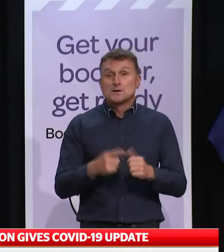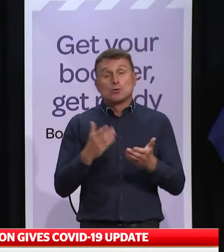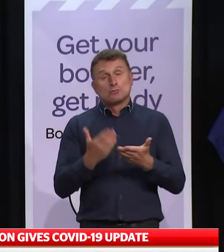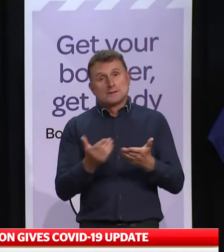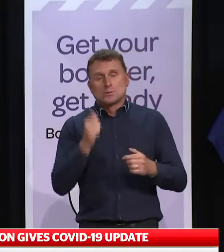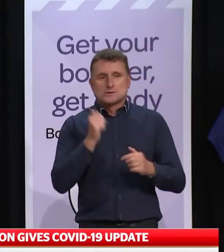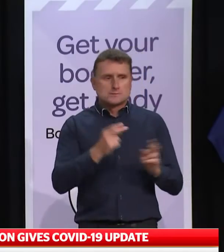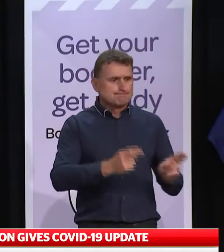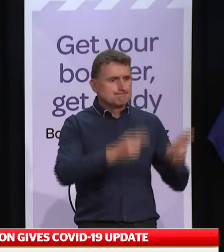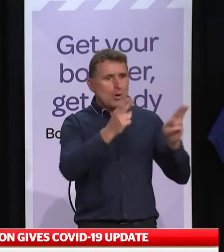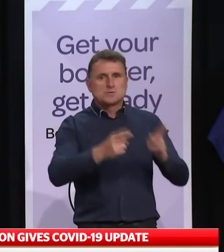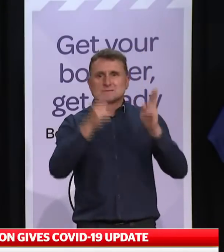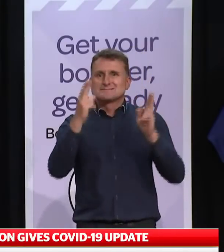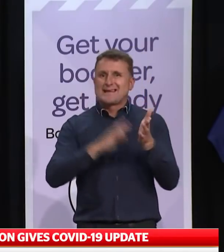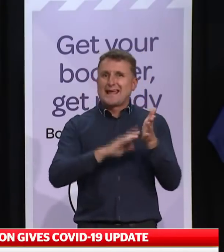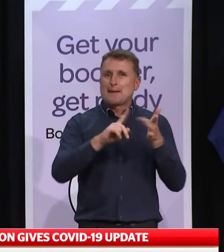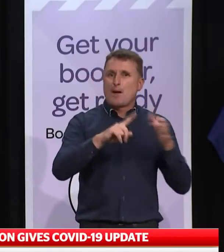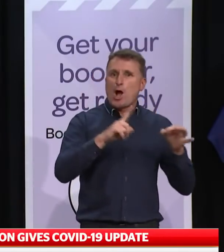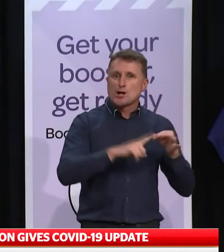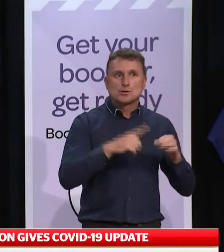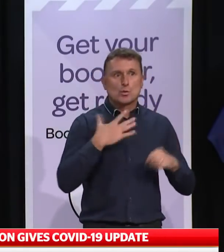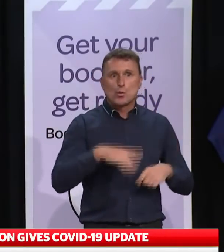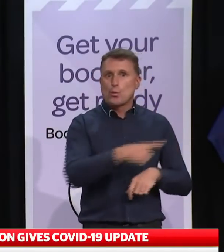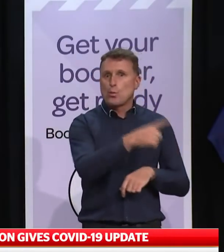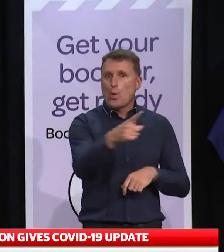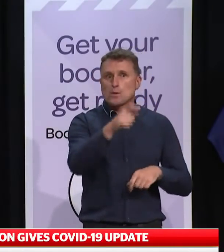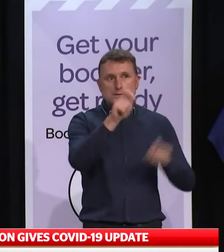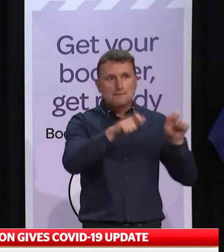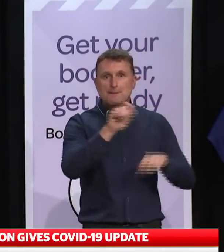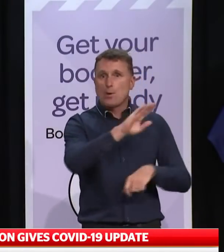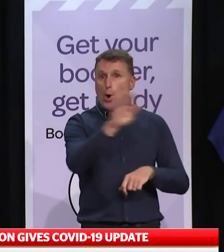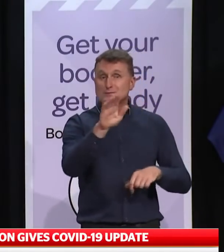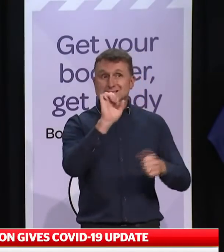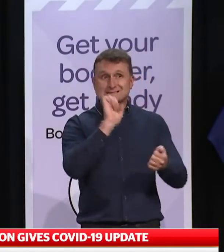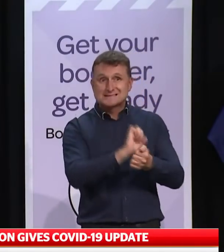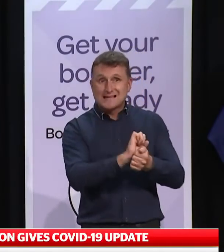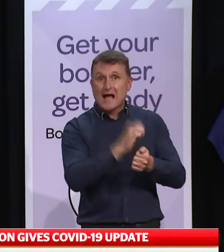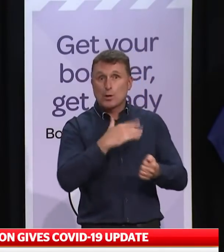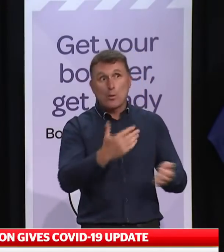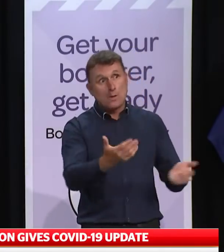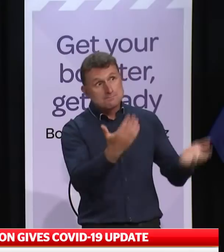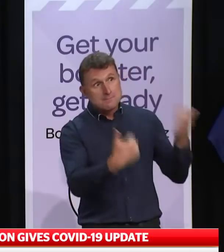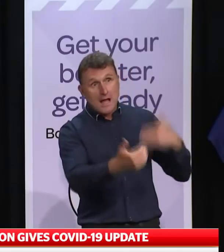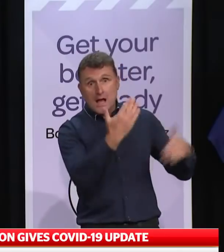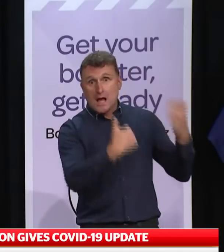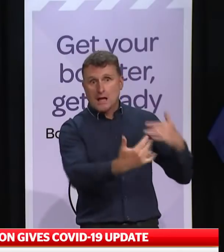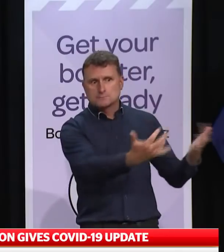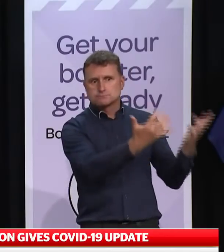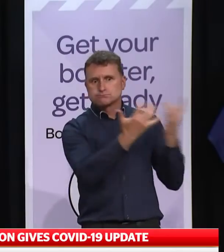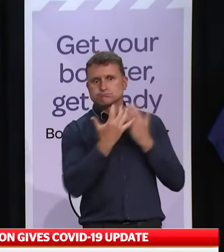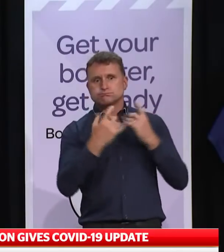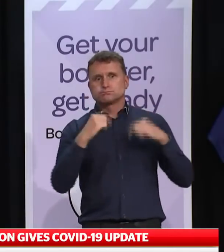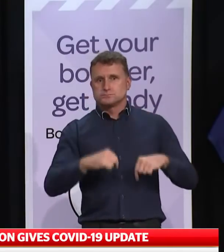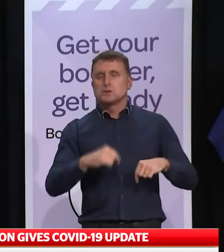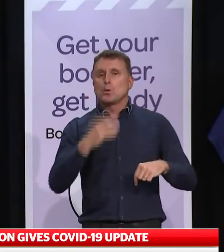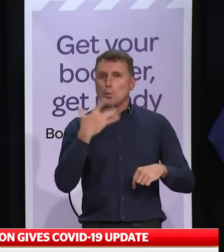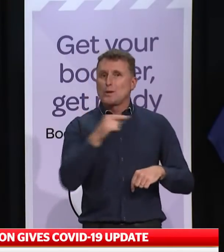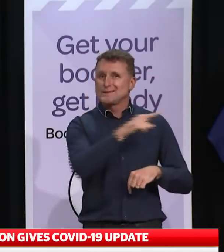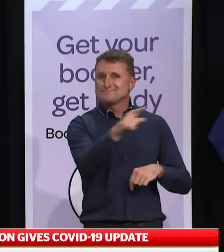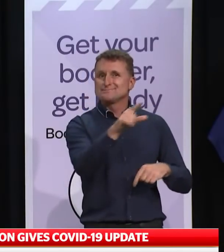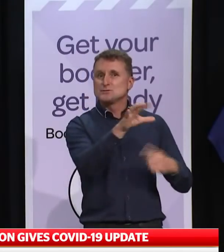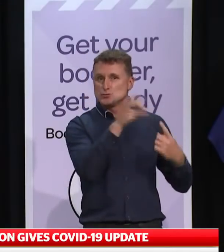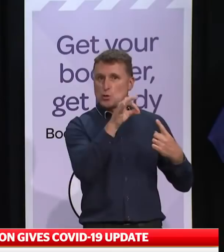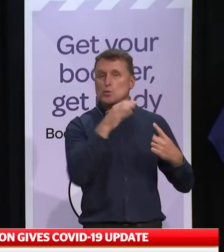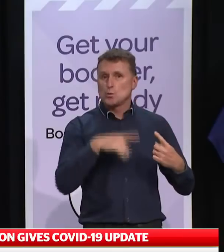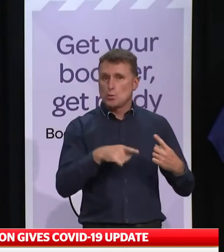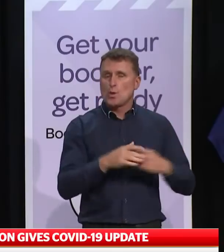We all want people to be able to come back to New Zealand when they choose to, when it suits their circumstances.